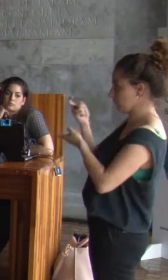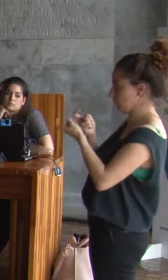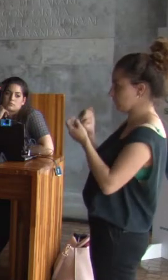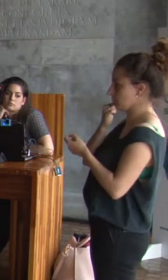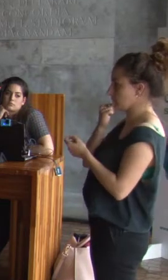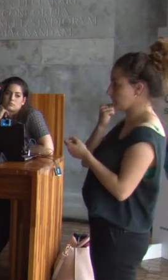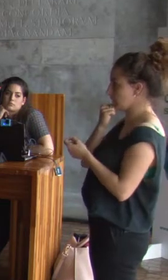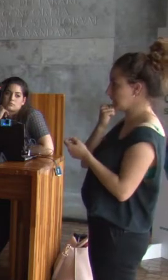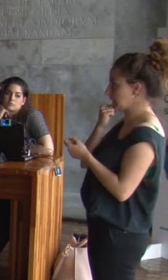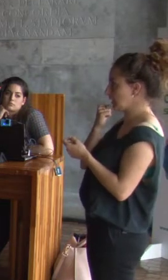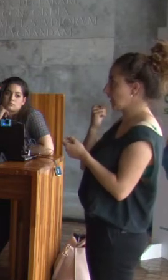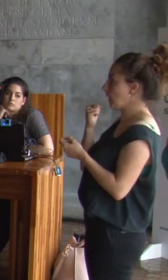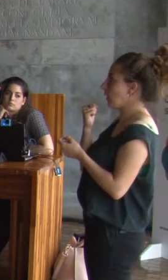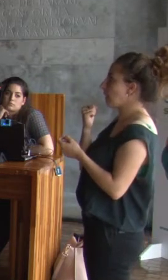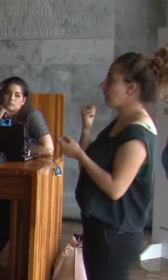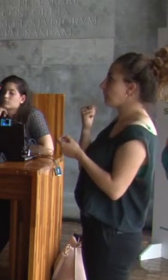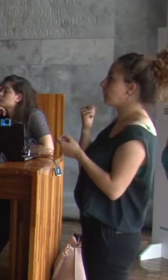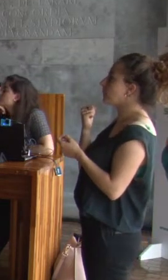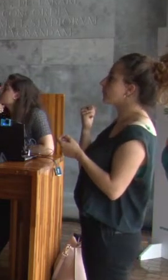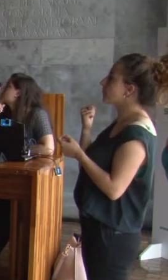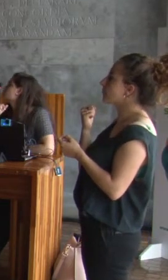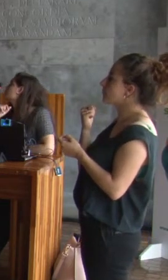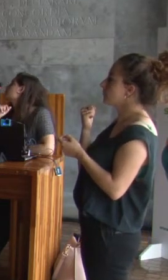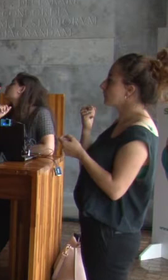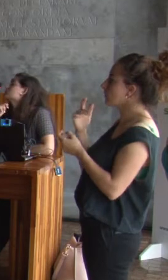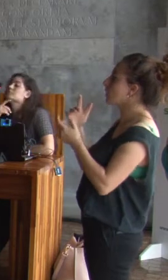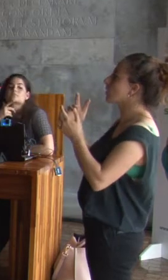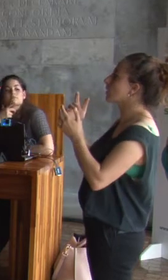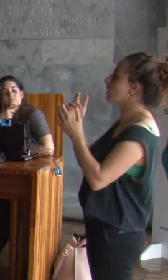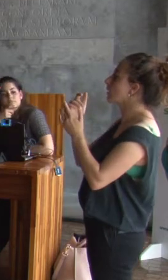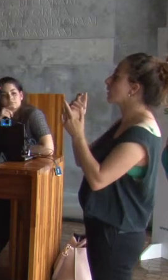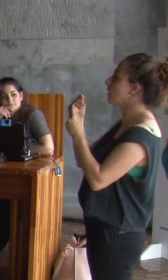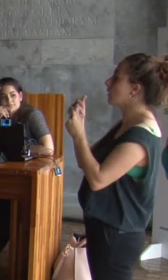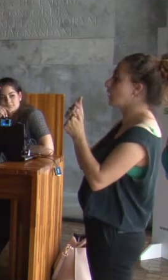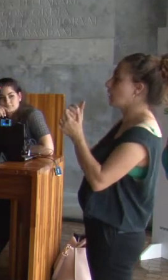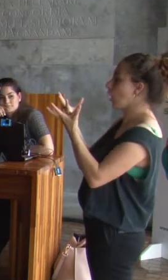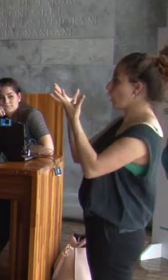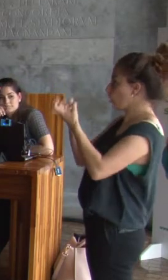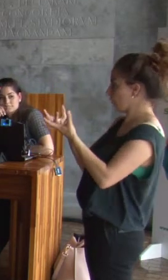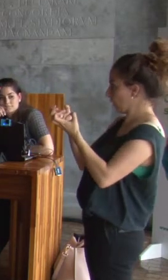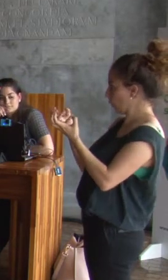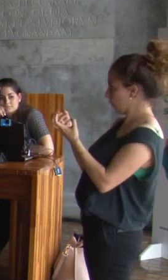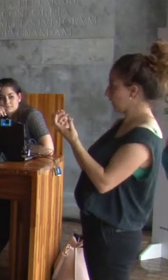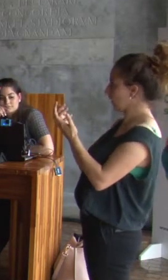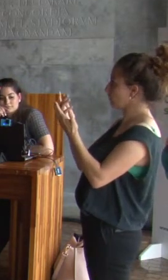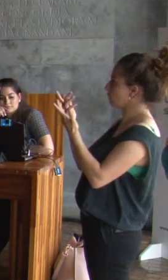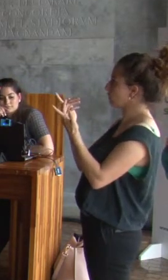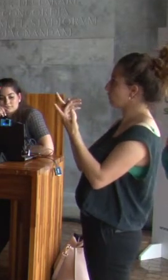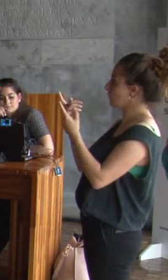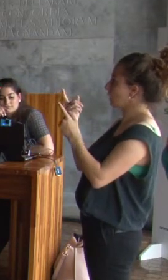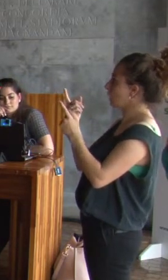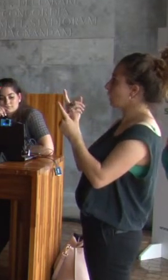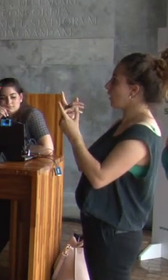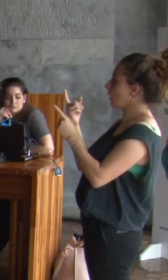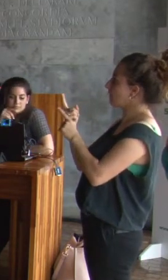all right? So, same thing for the guidelines having to do with web content. So, there are many types